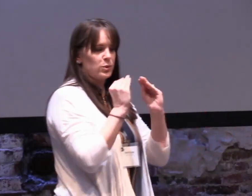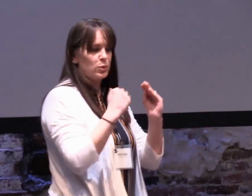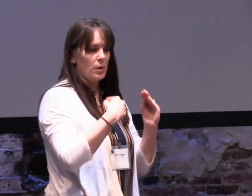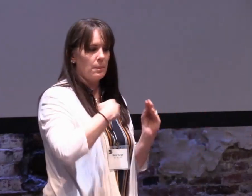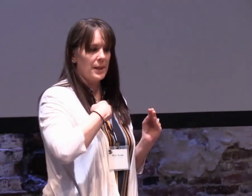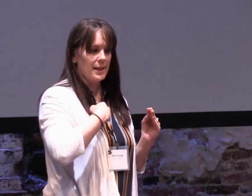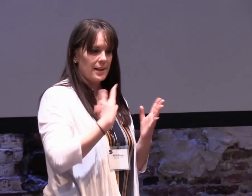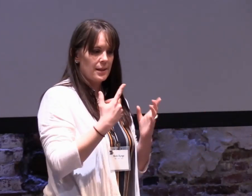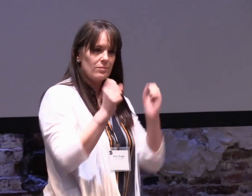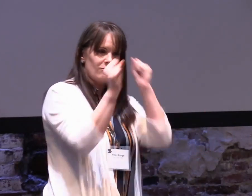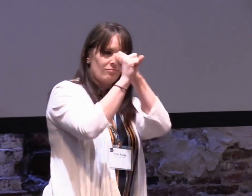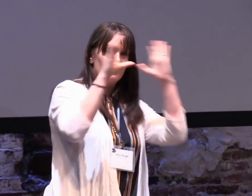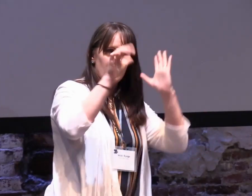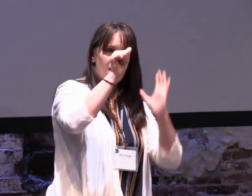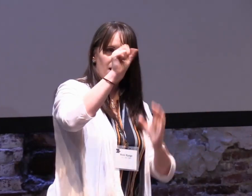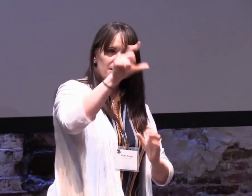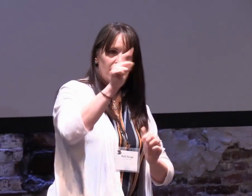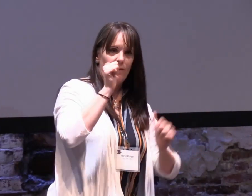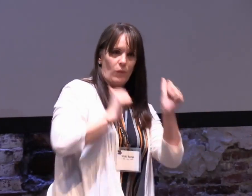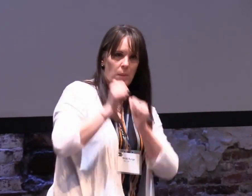And she continued as she was facing death.